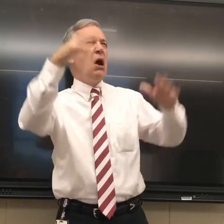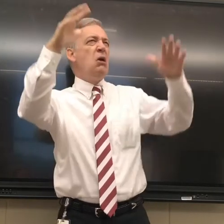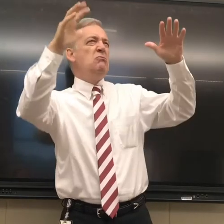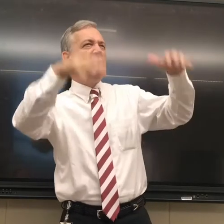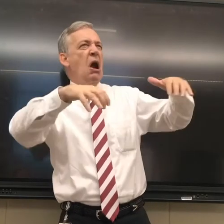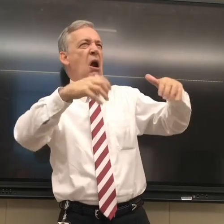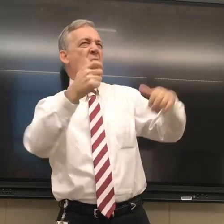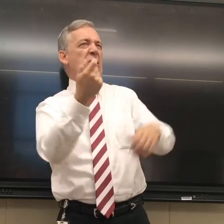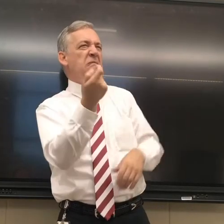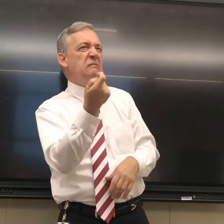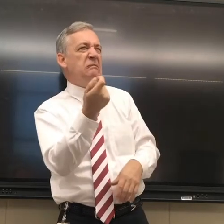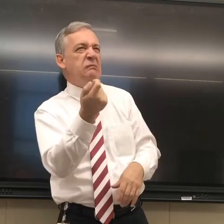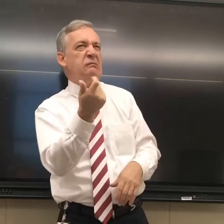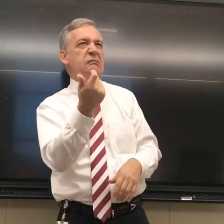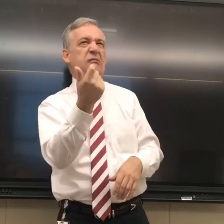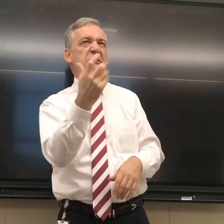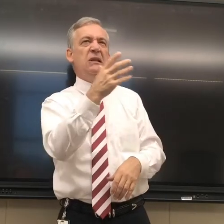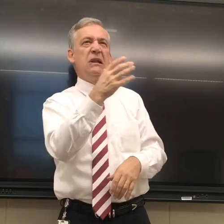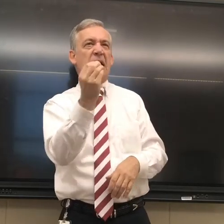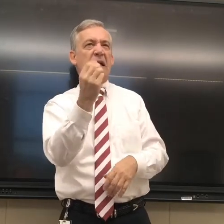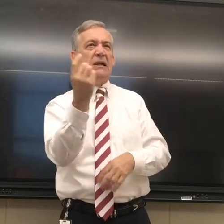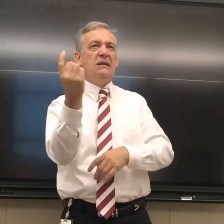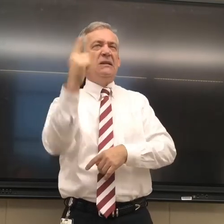and the immense of the cold.